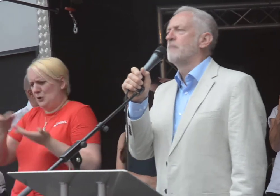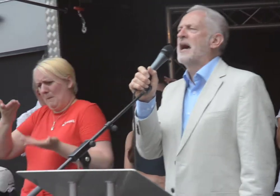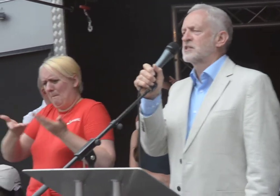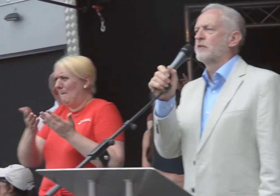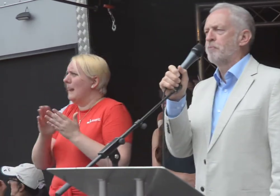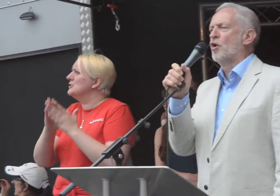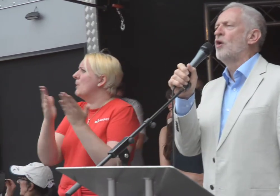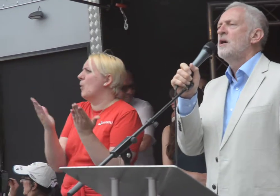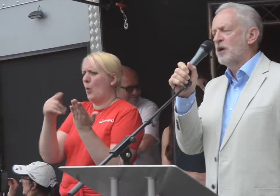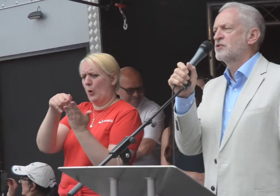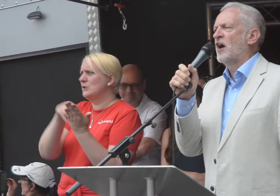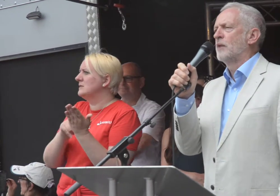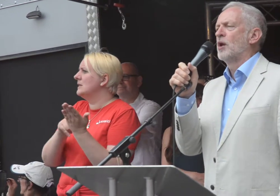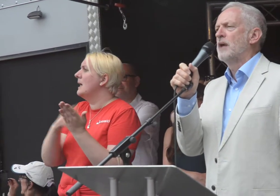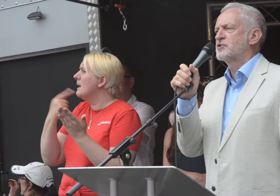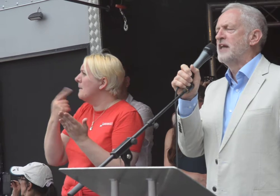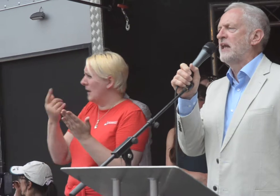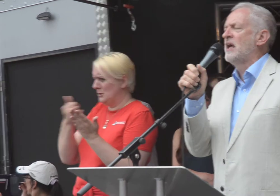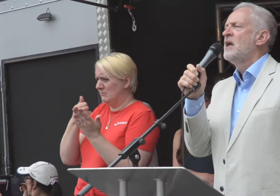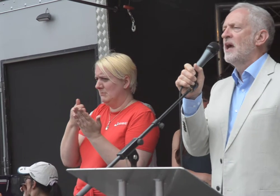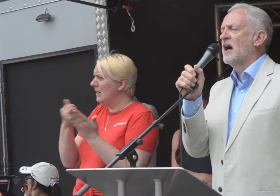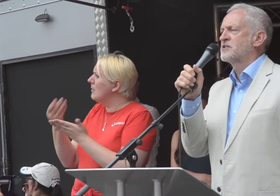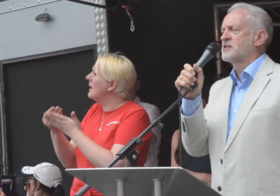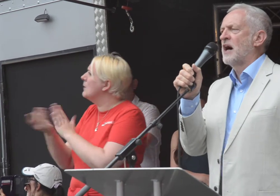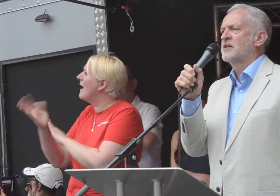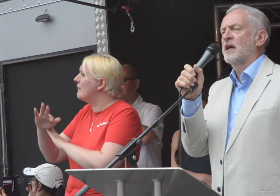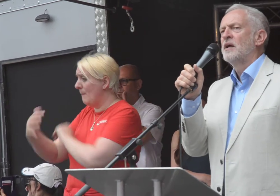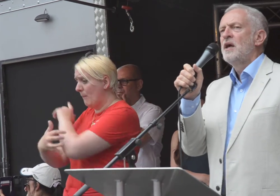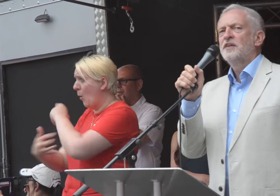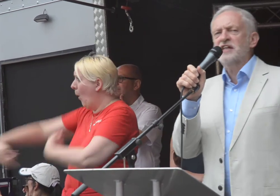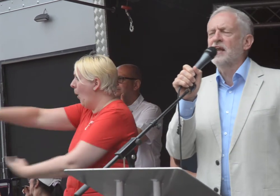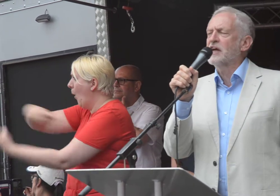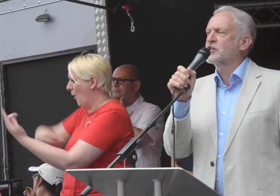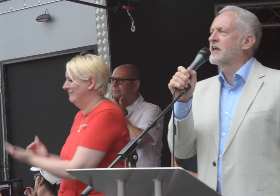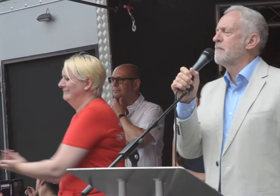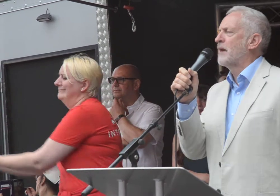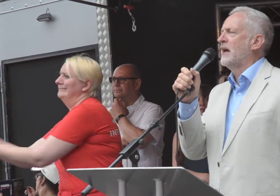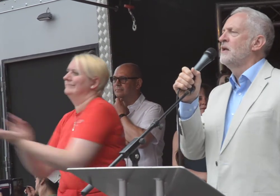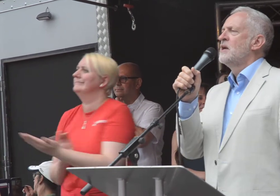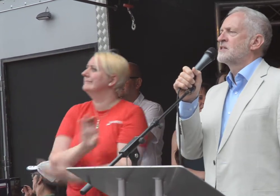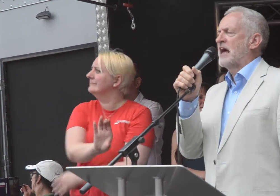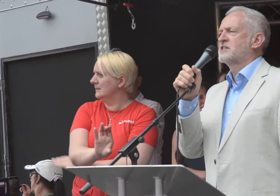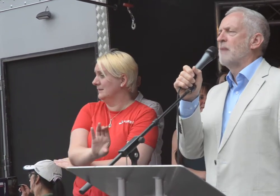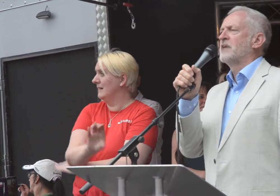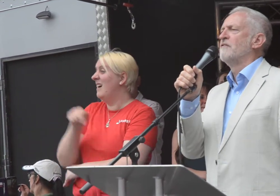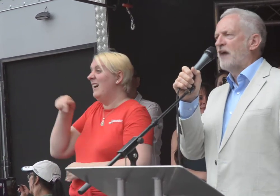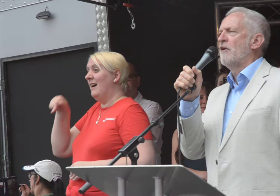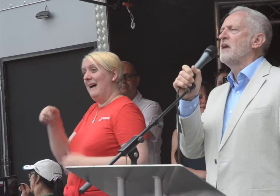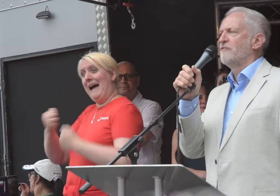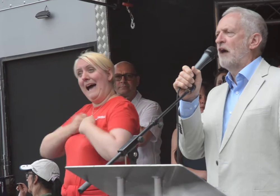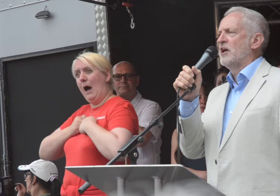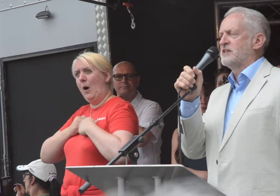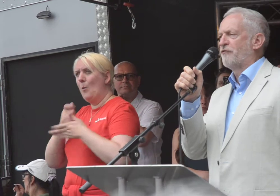balancing the books on the backs of the poor, most vulnerable and most needy in our society. This election campaign said something